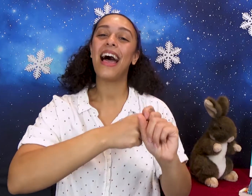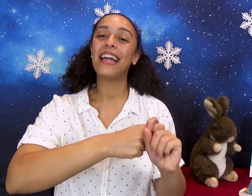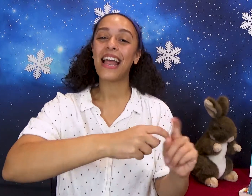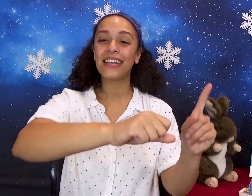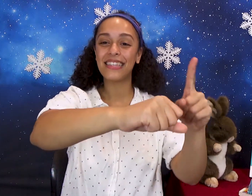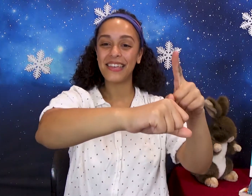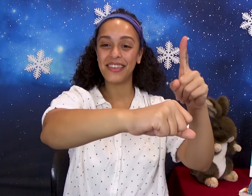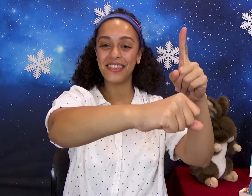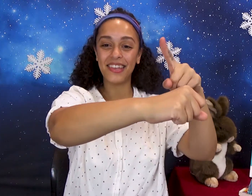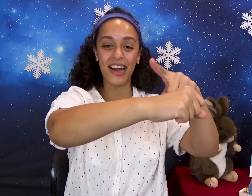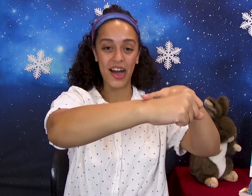Next is time.